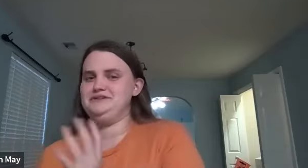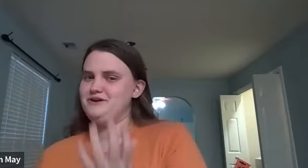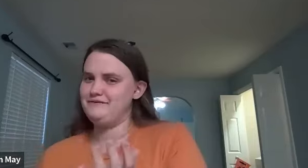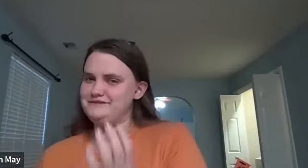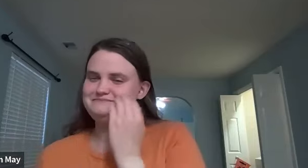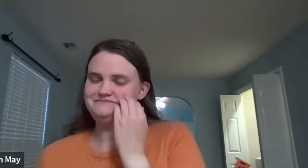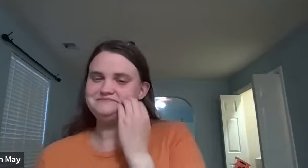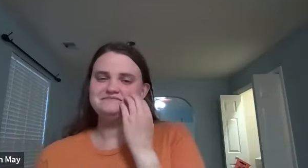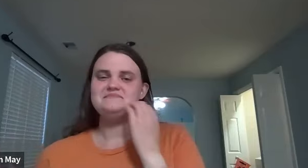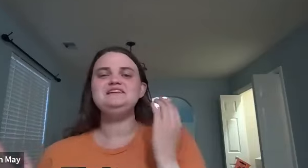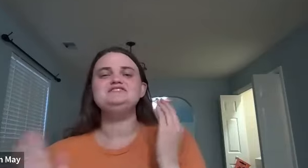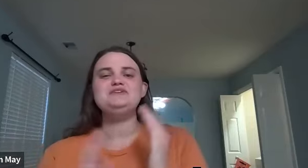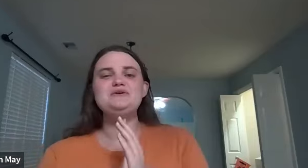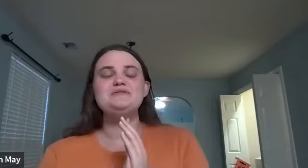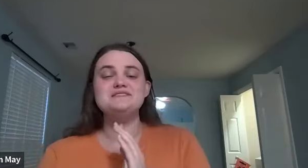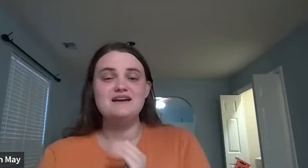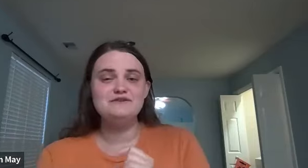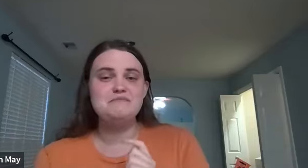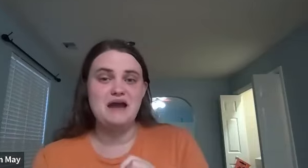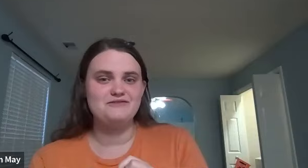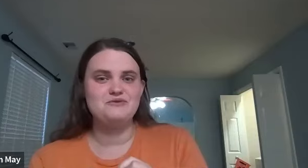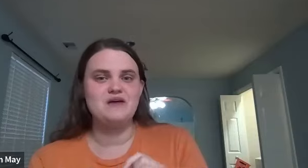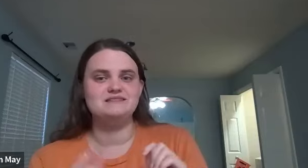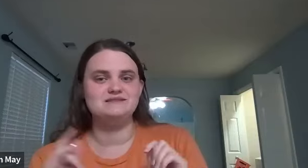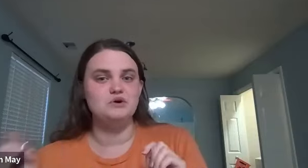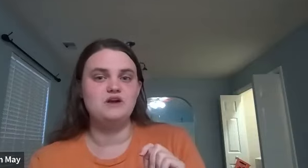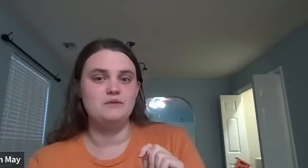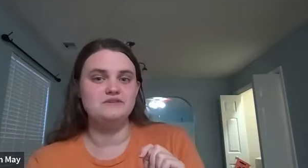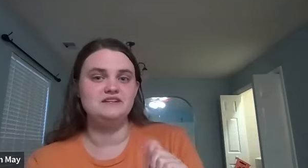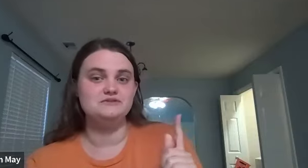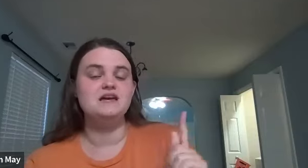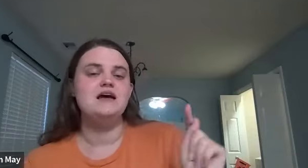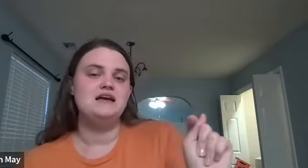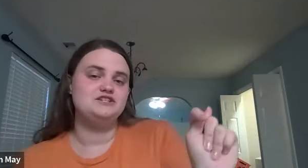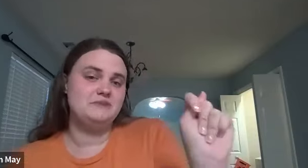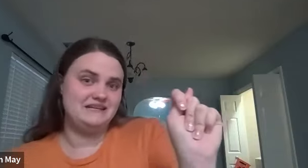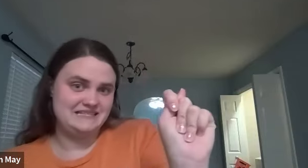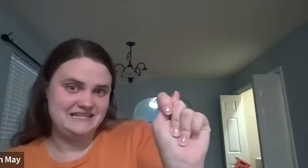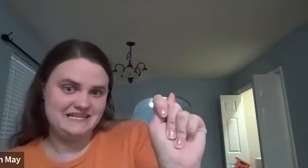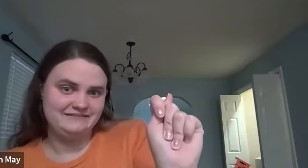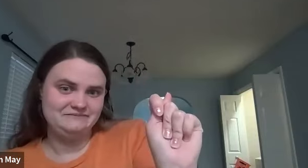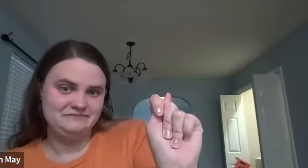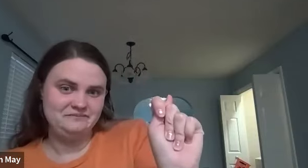used often. So the sign for bathroom that's most commonly used is you'll make a T